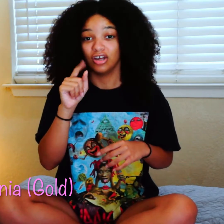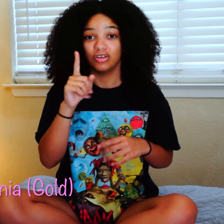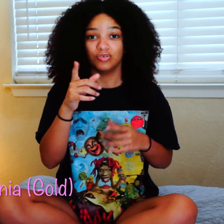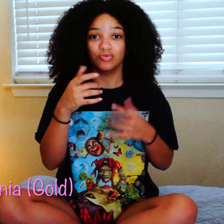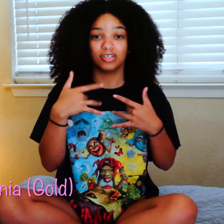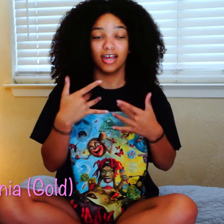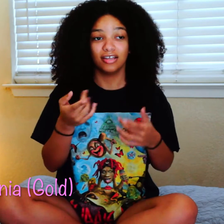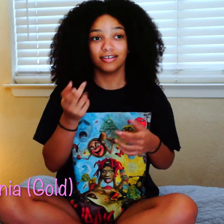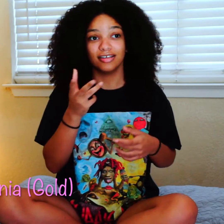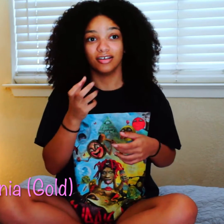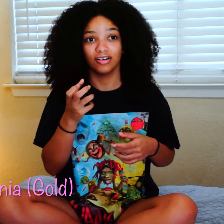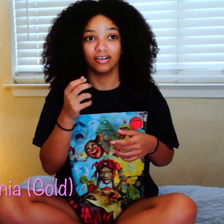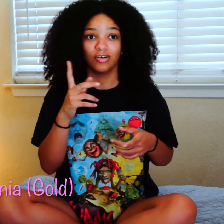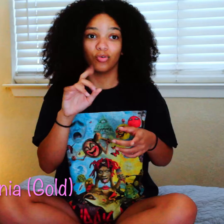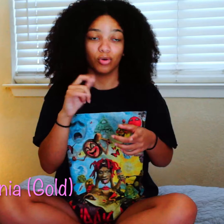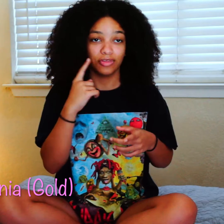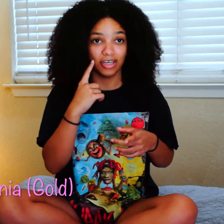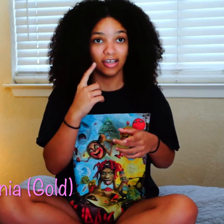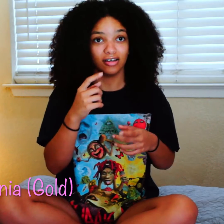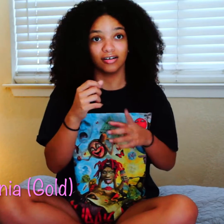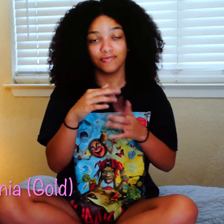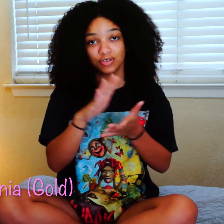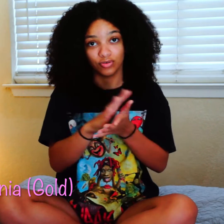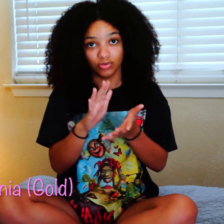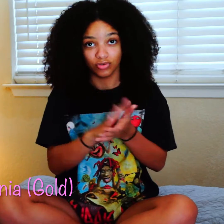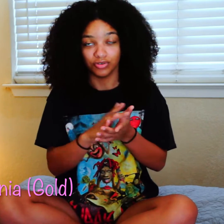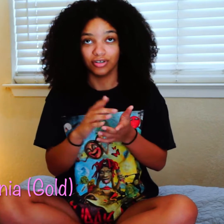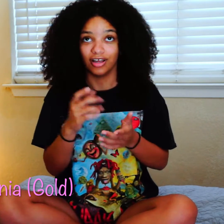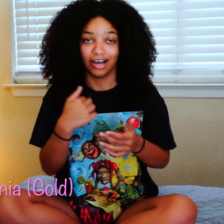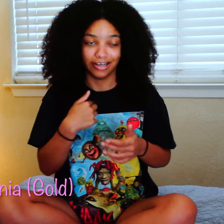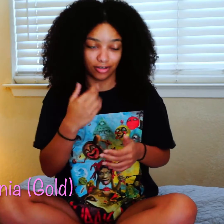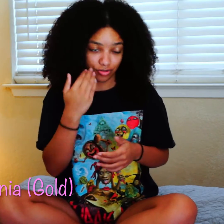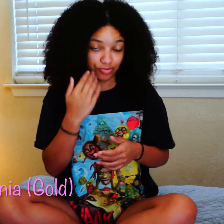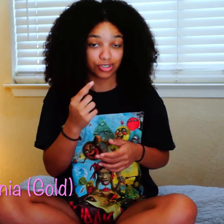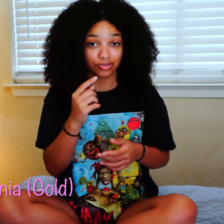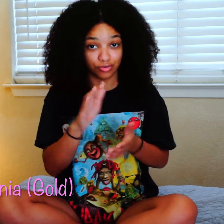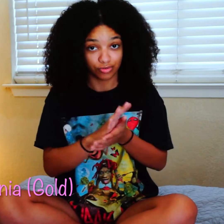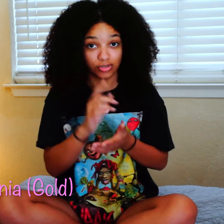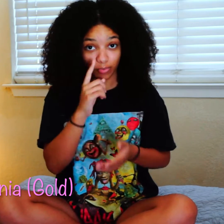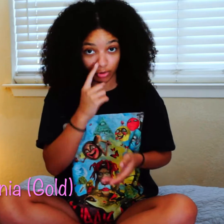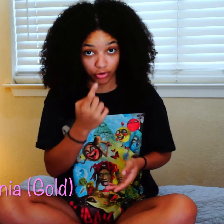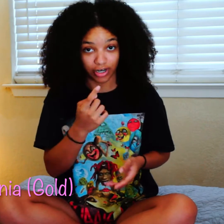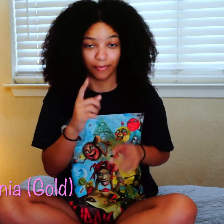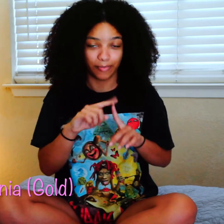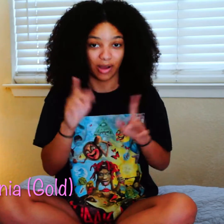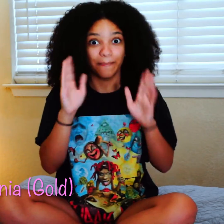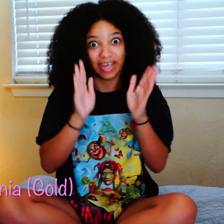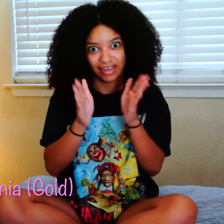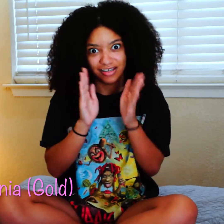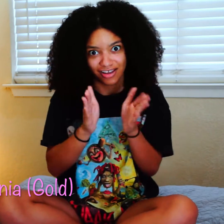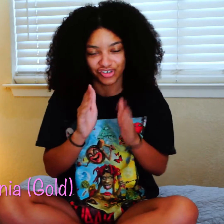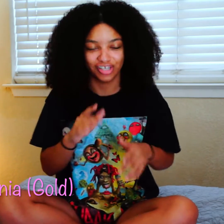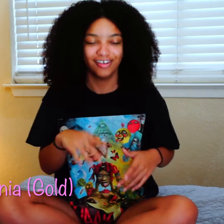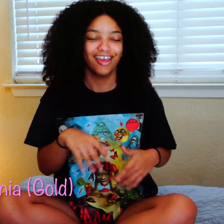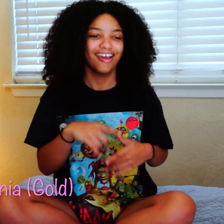you tend to hear or think of school. I know school's boring, but pay attention.